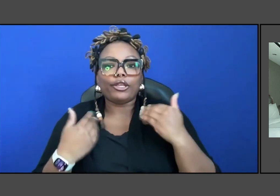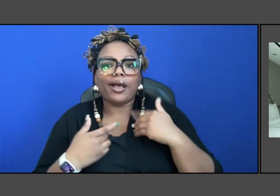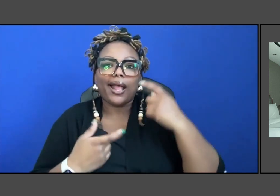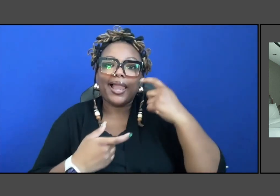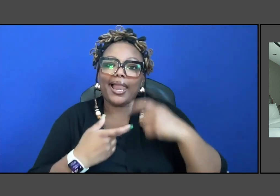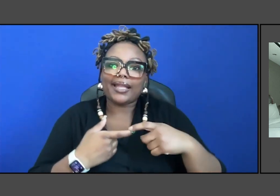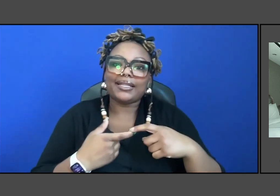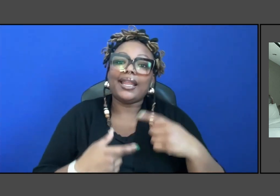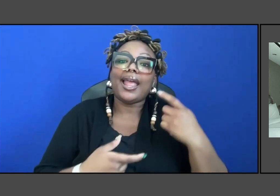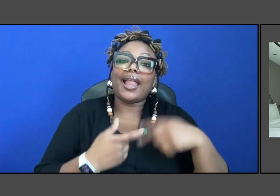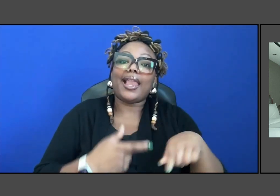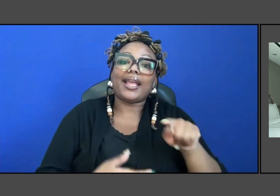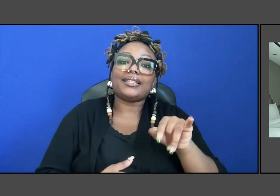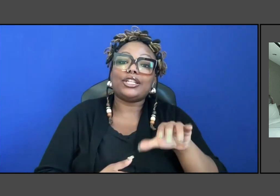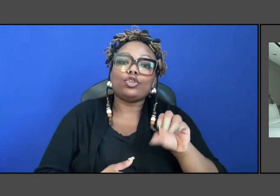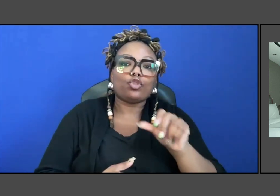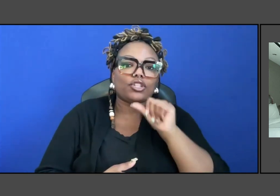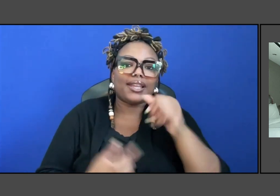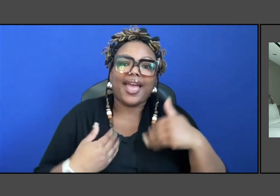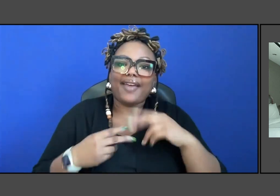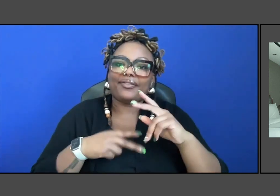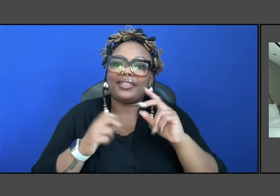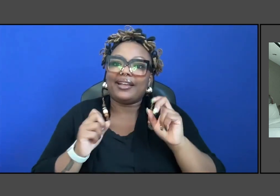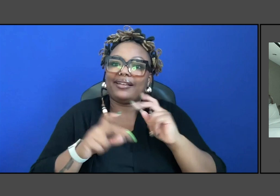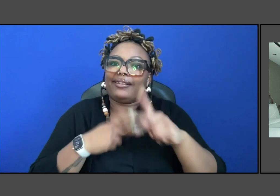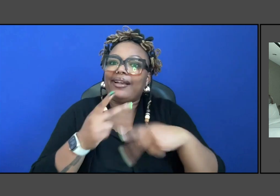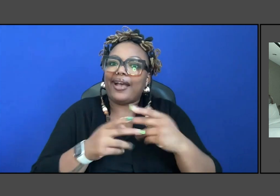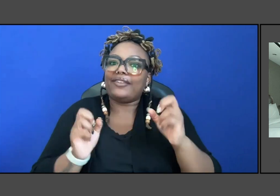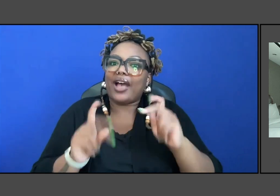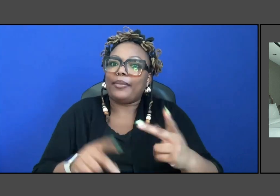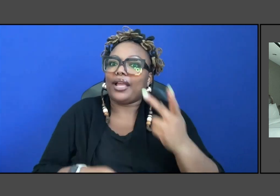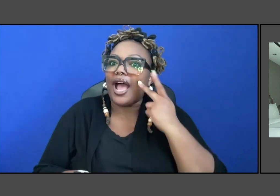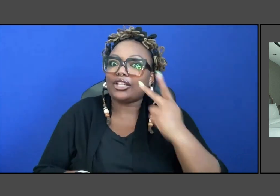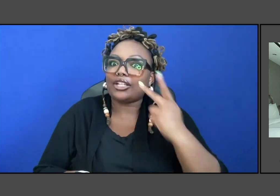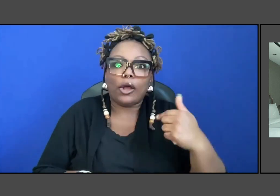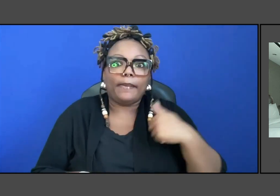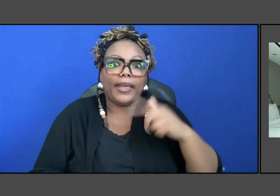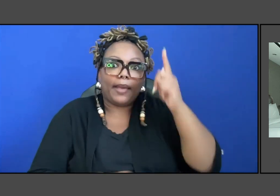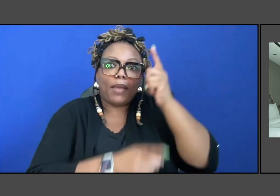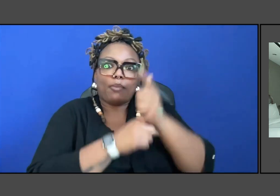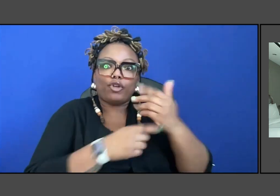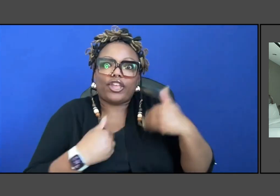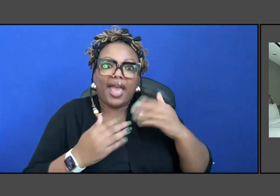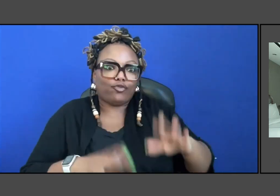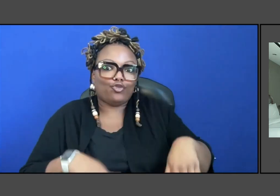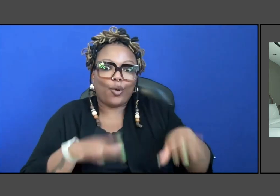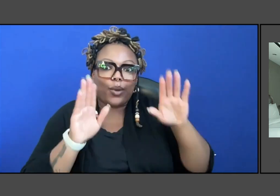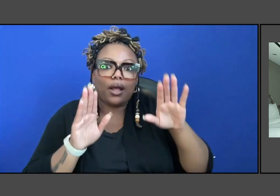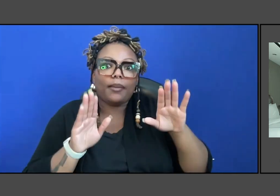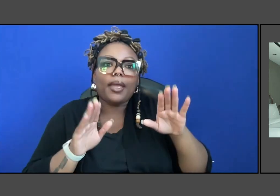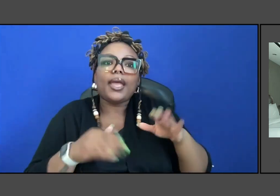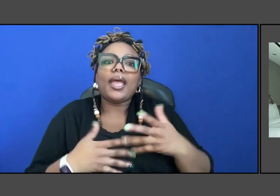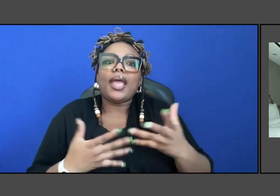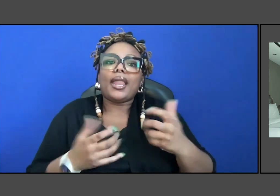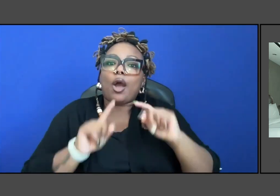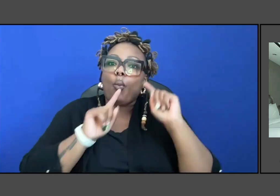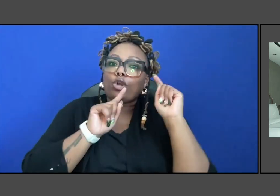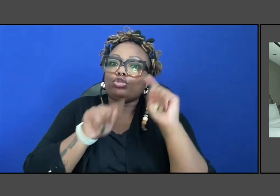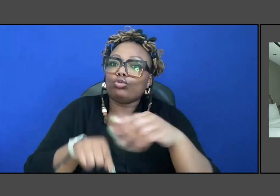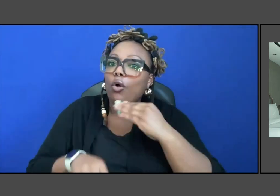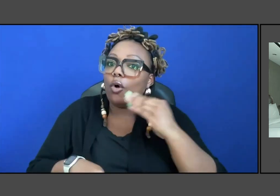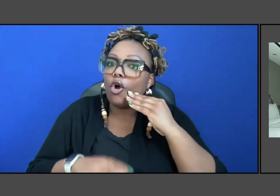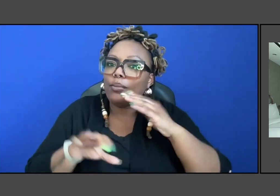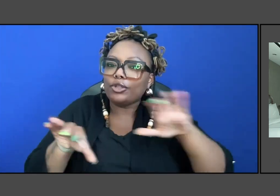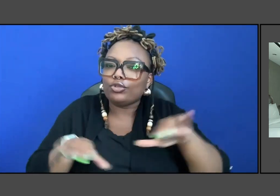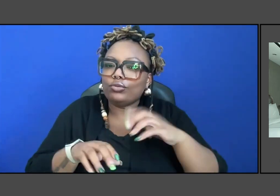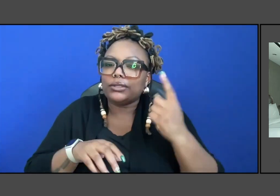the kind of opportunity that I saw Joaquin and me having there, and a wanting to go home and to do something about that,